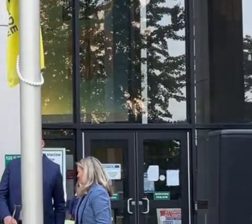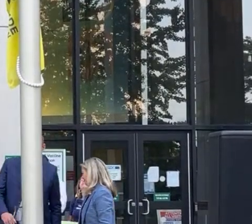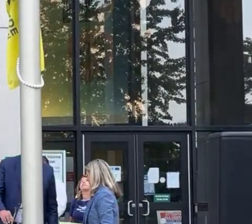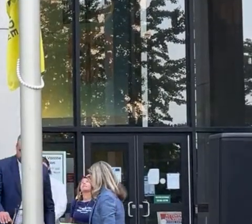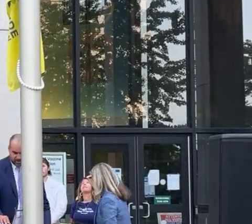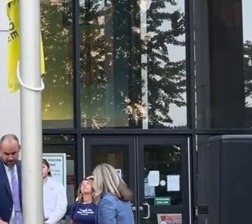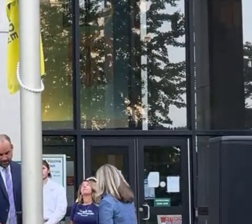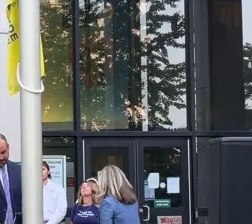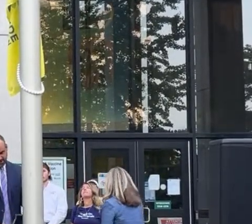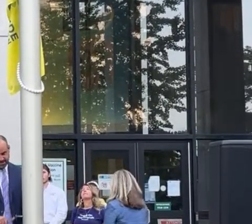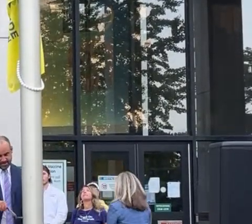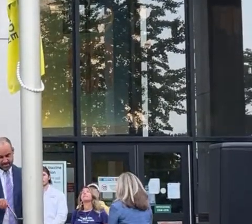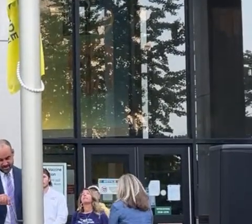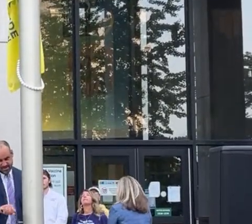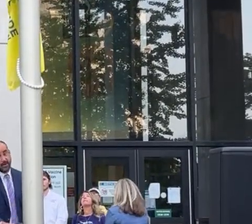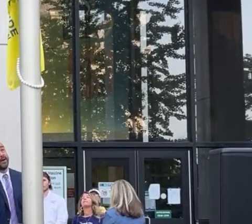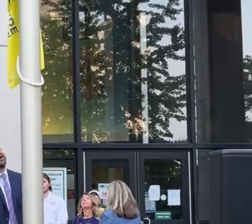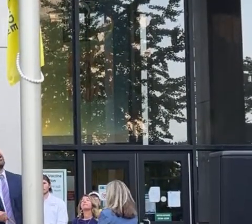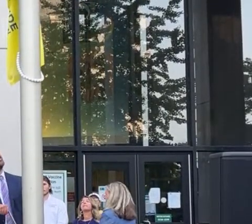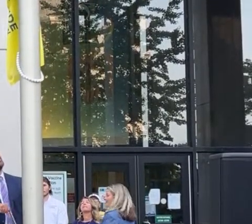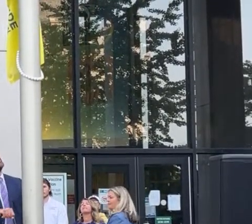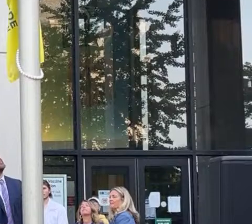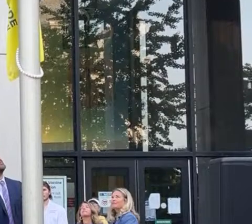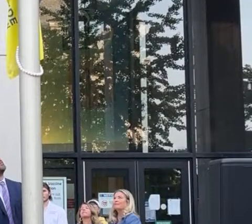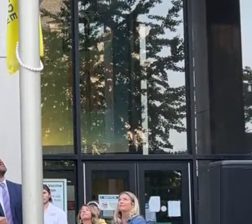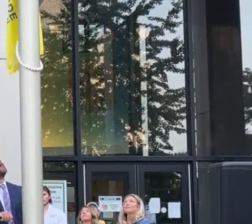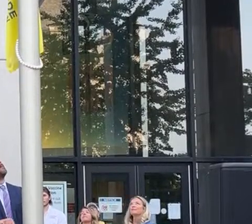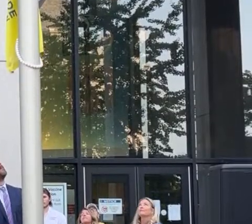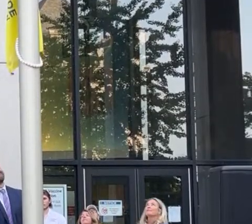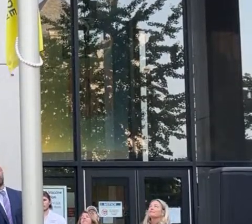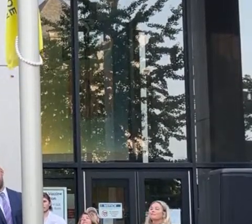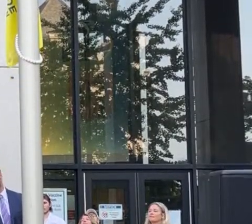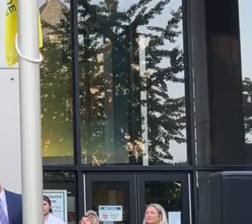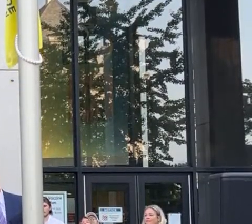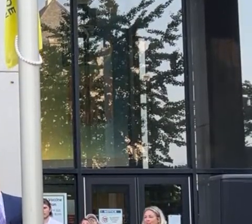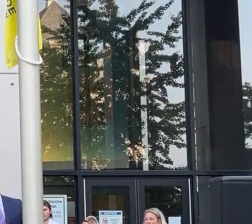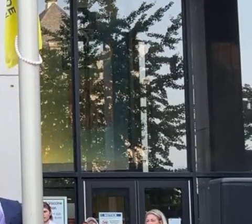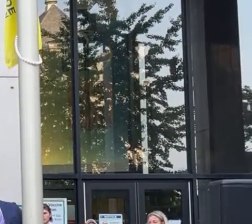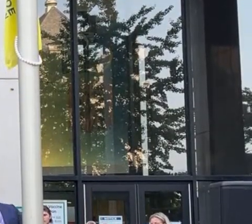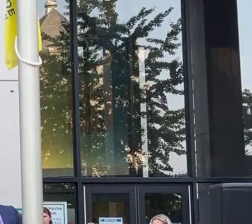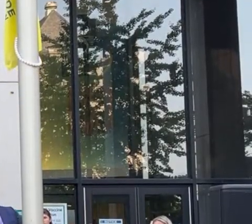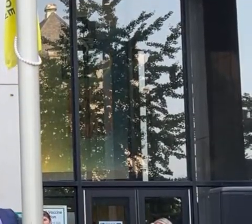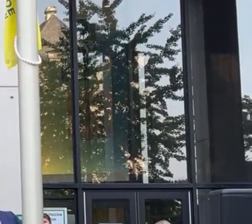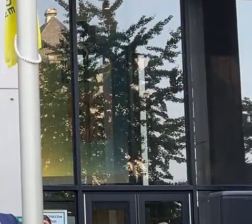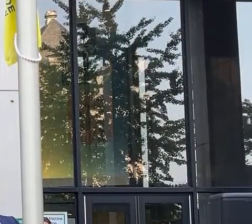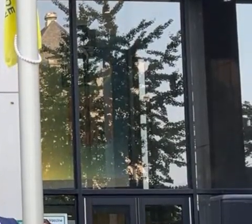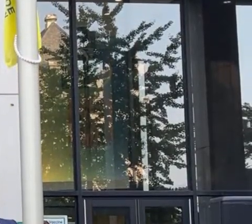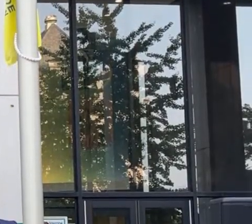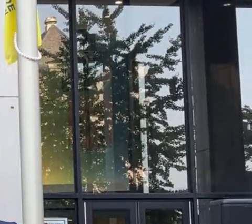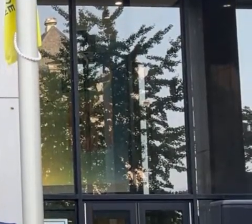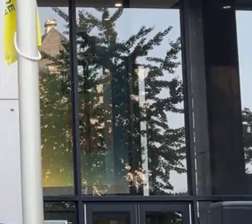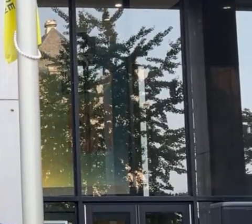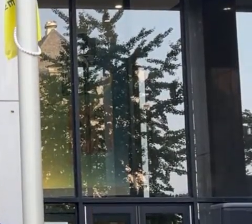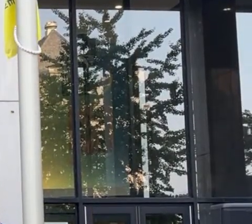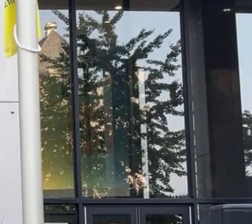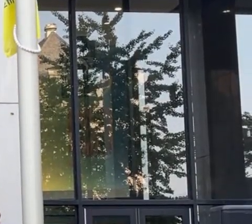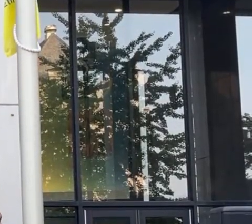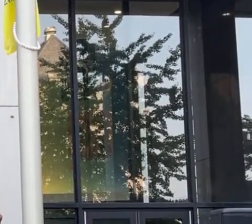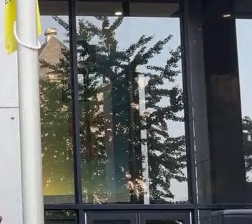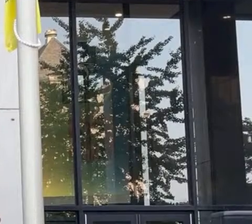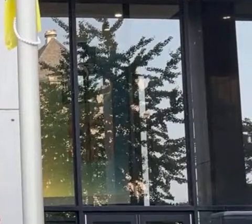gotta free your mind, you gotta find your time when you're just feeling down. Look at the friends you